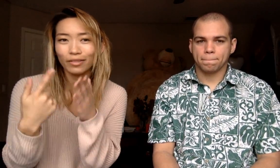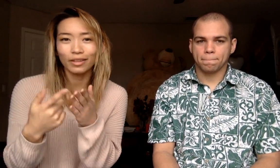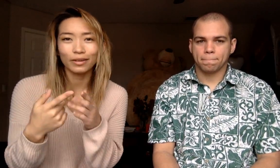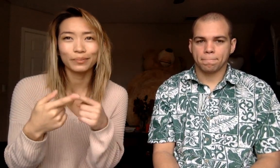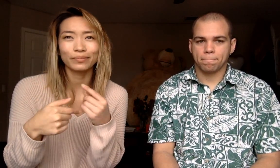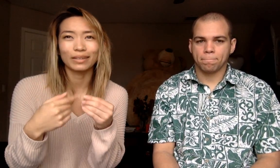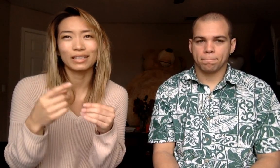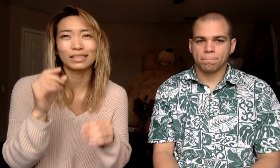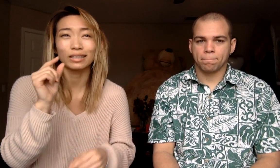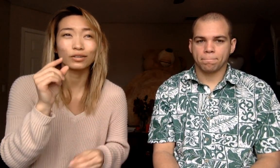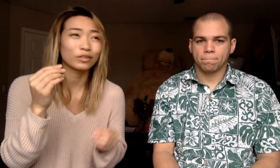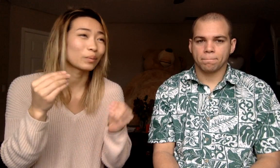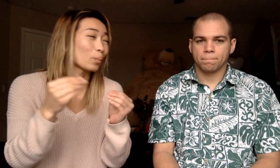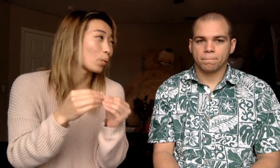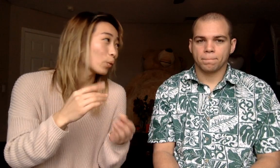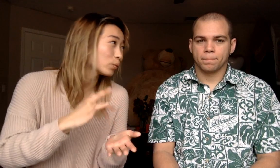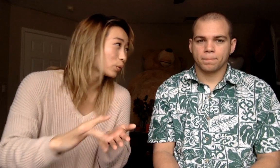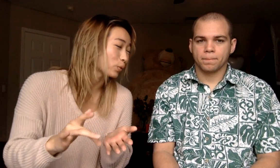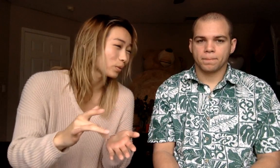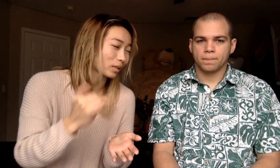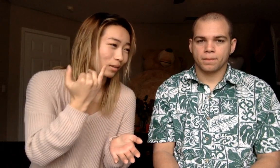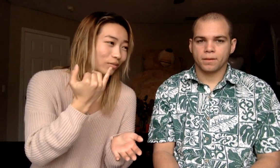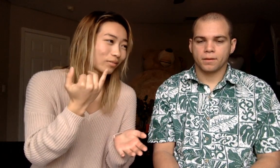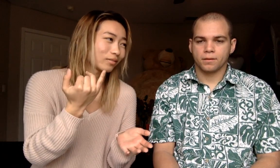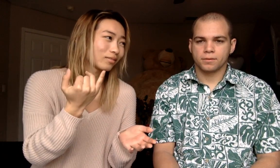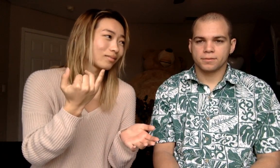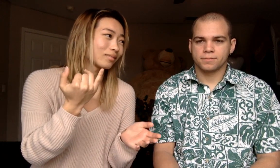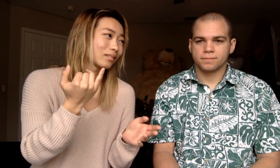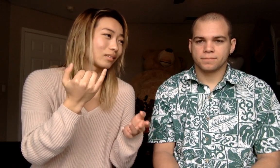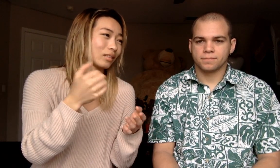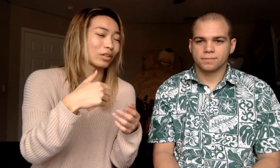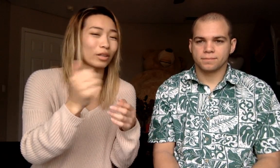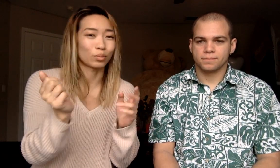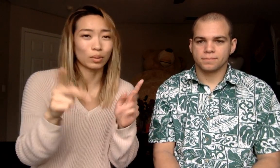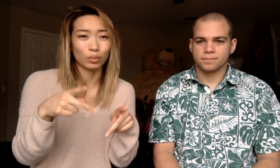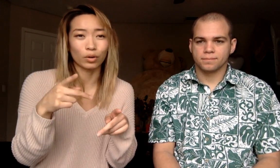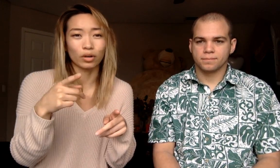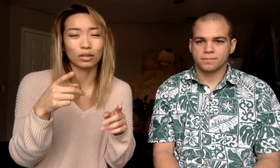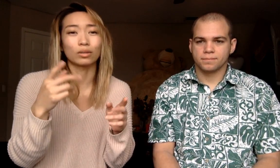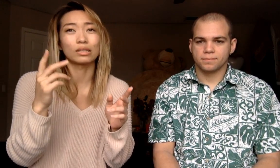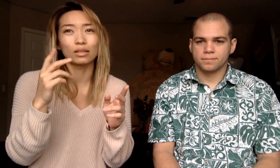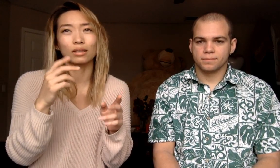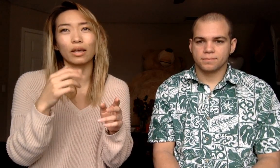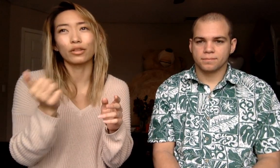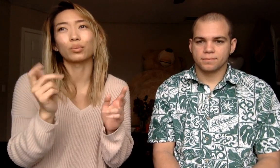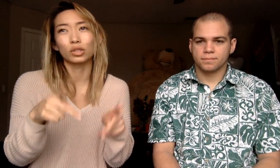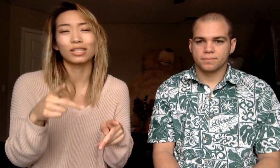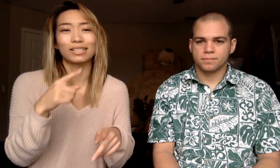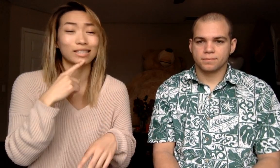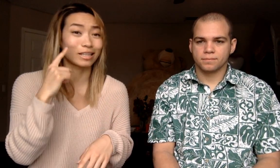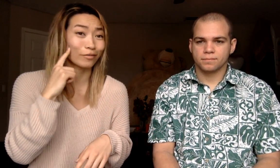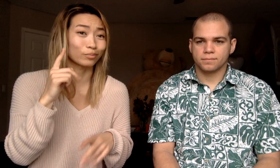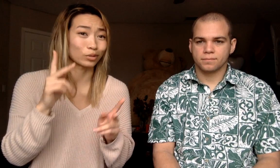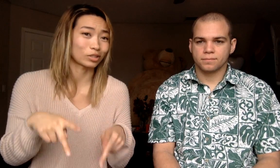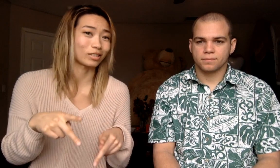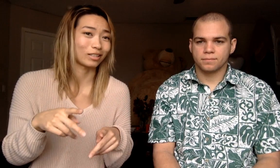them, and it's a little even more rude if there are other people, the other person is a deaf person and